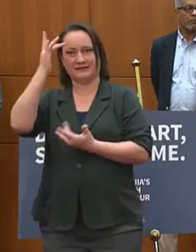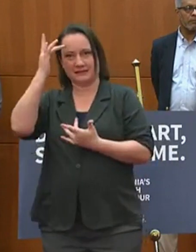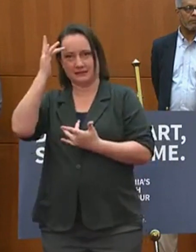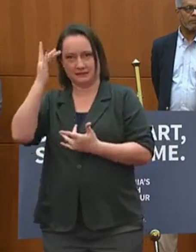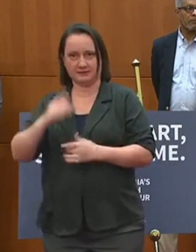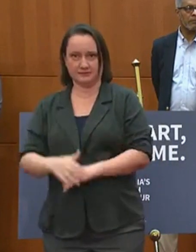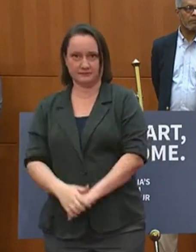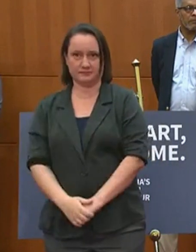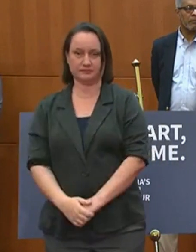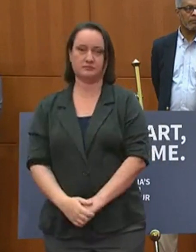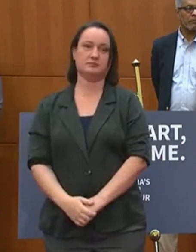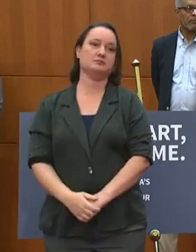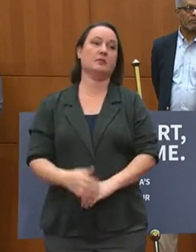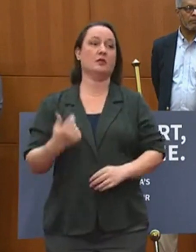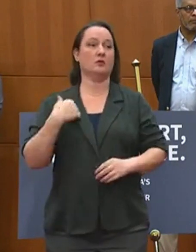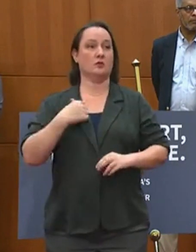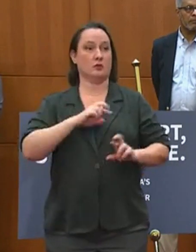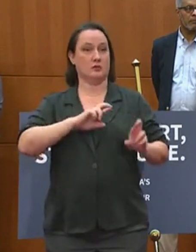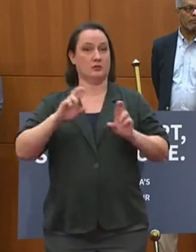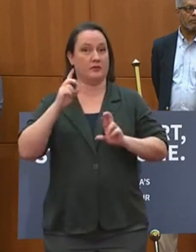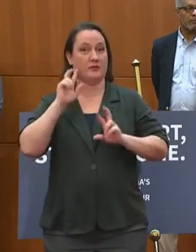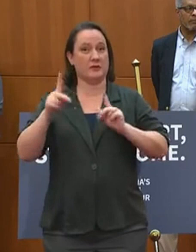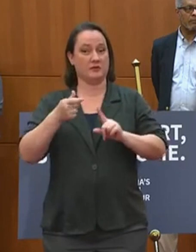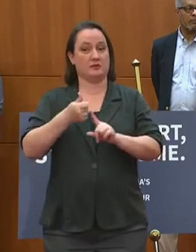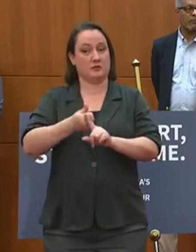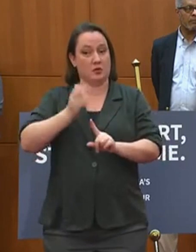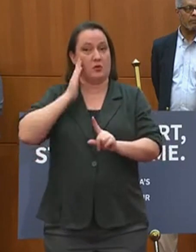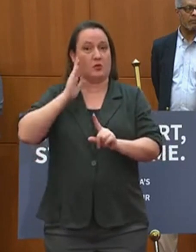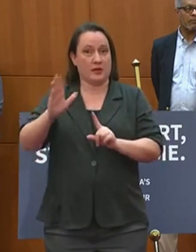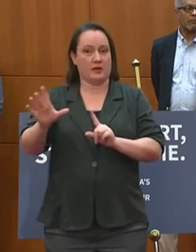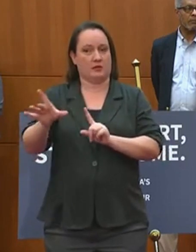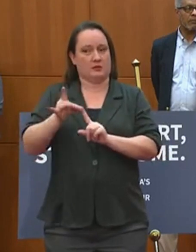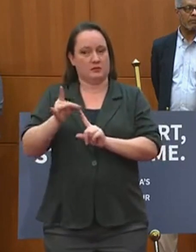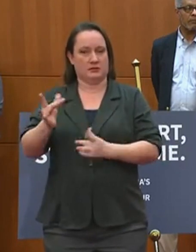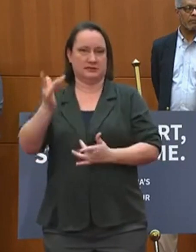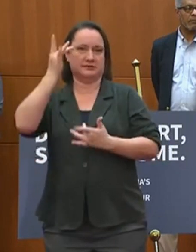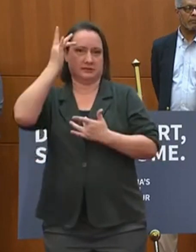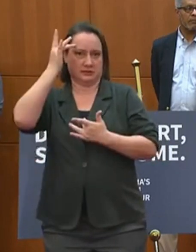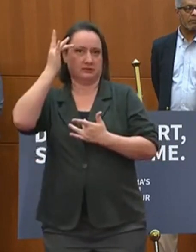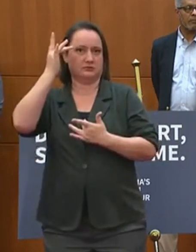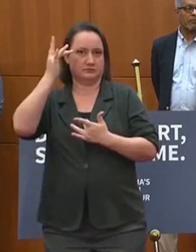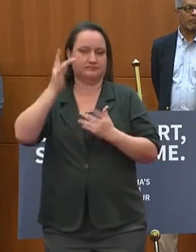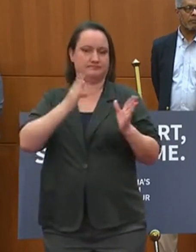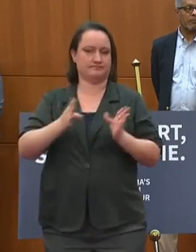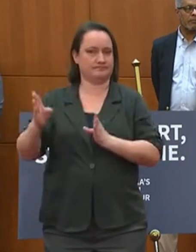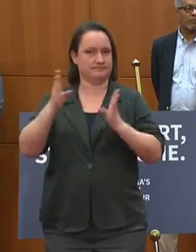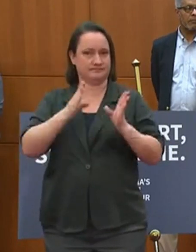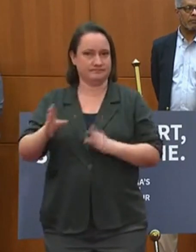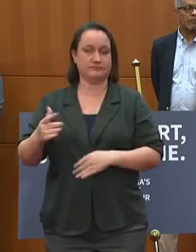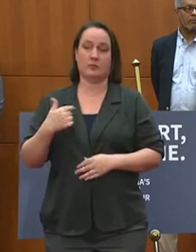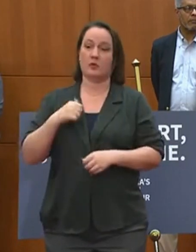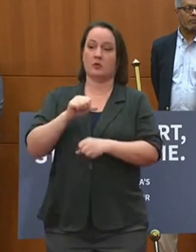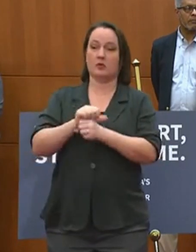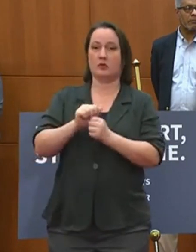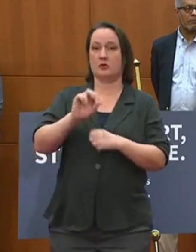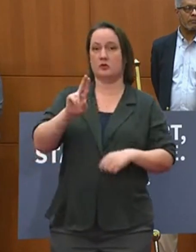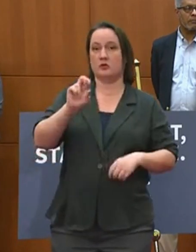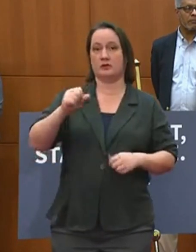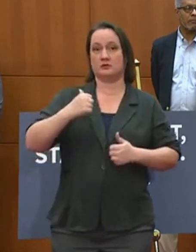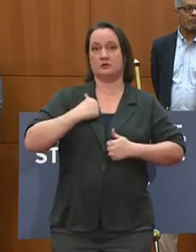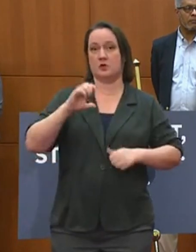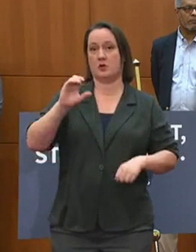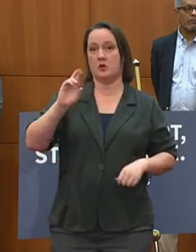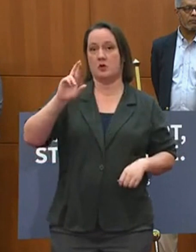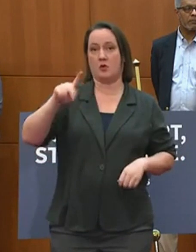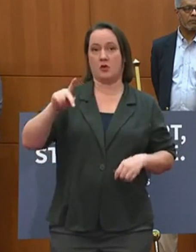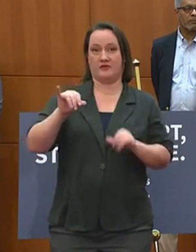we are preparing for the people who will get sick. We've been working with the United States Army Corps of Engineers